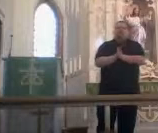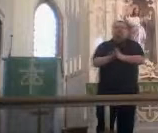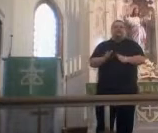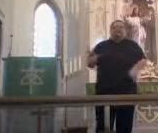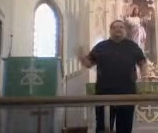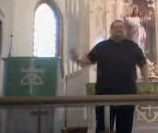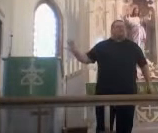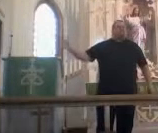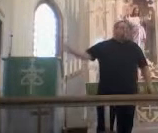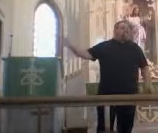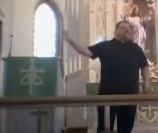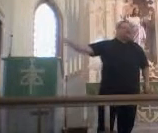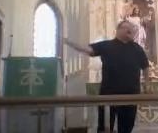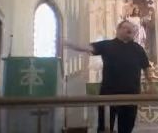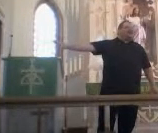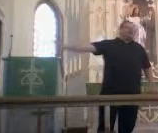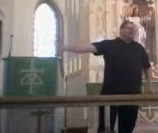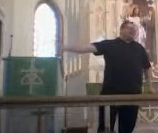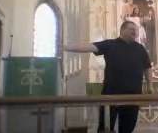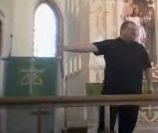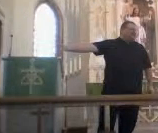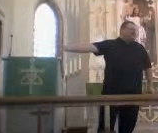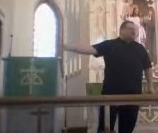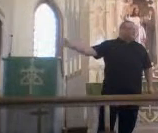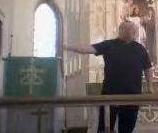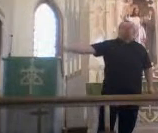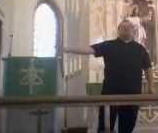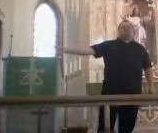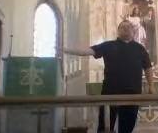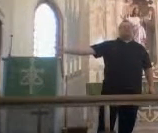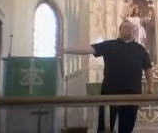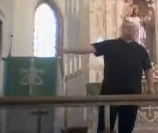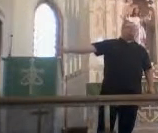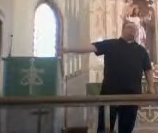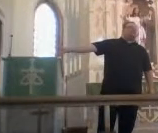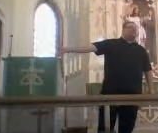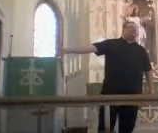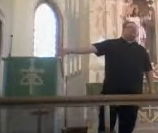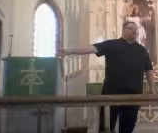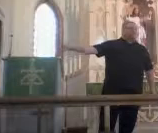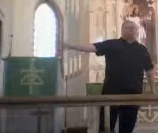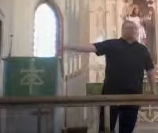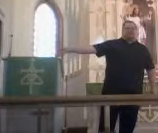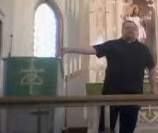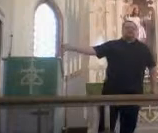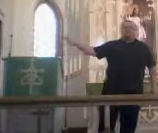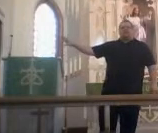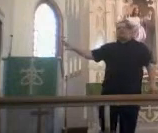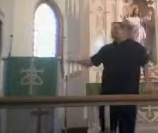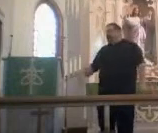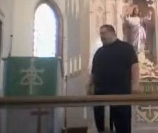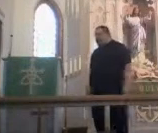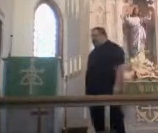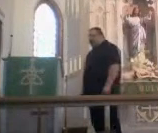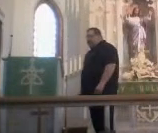alone. Elijah prayed to die. Kill me, God. I don't want to go on living anymore. Kill me. Put me to death. And